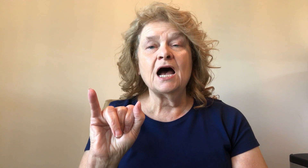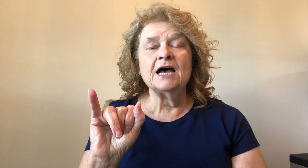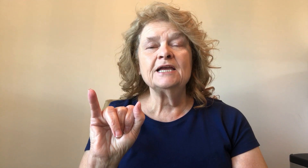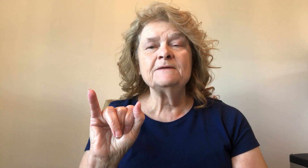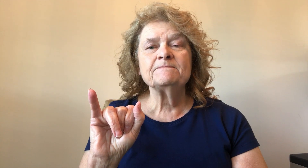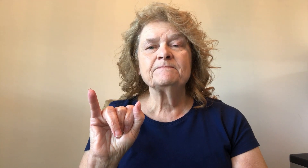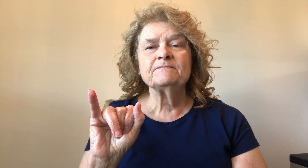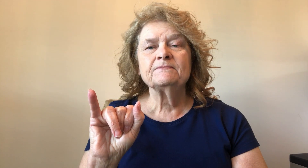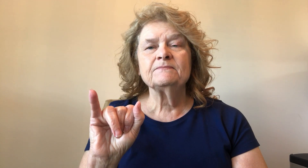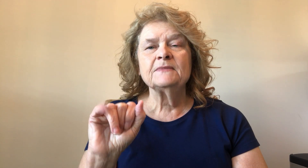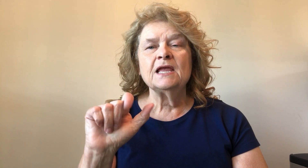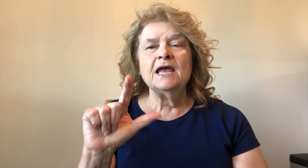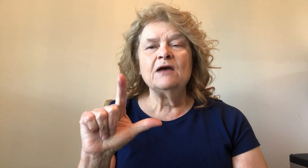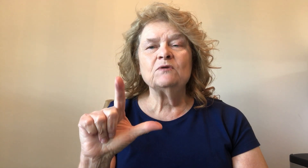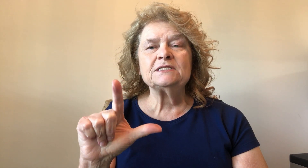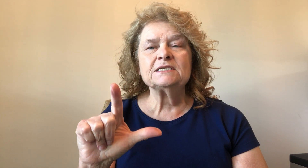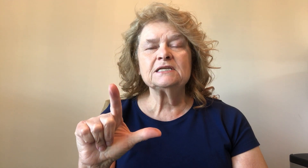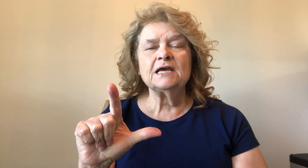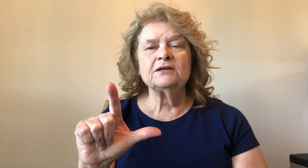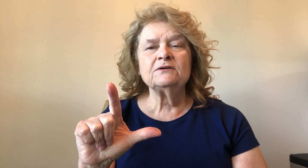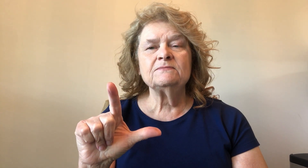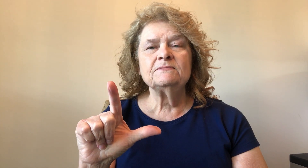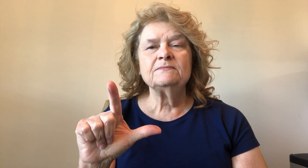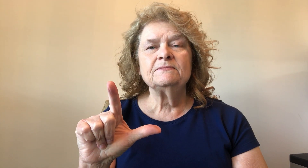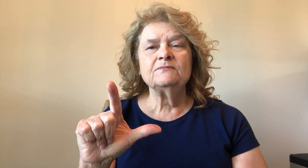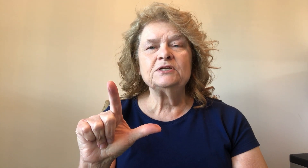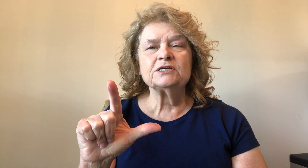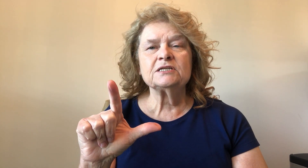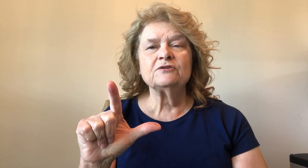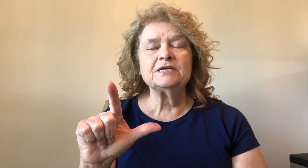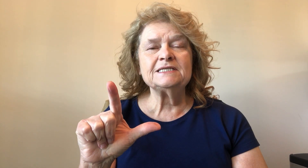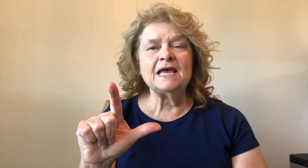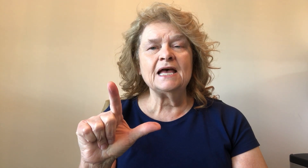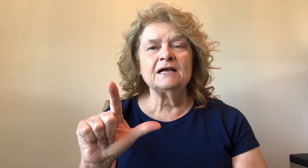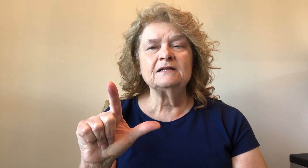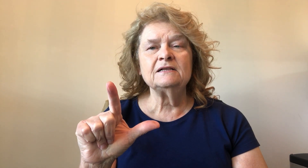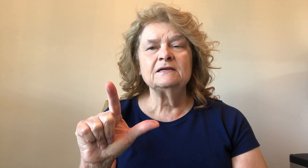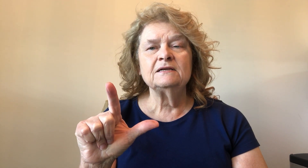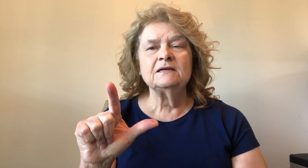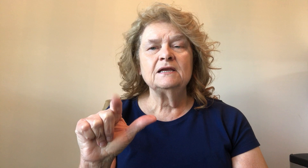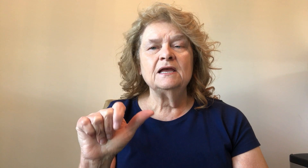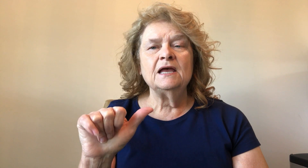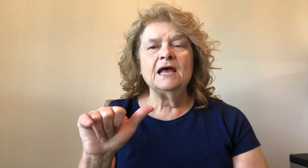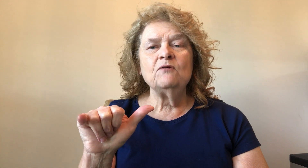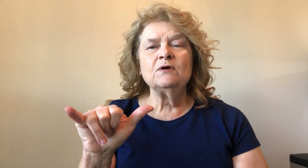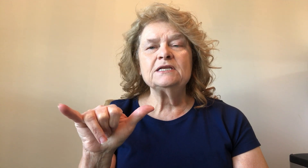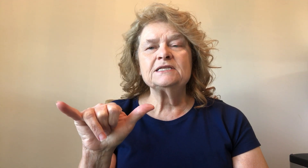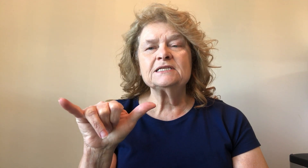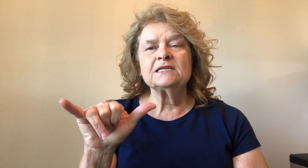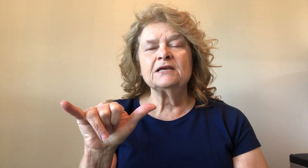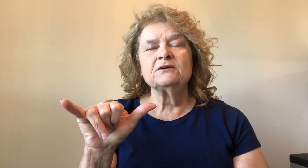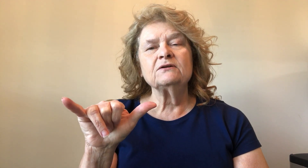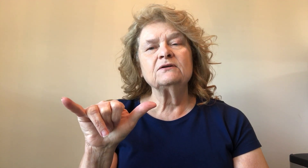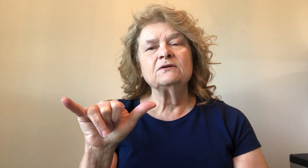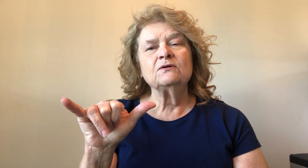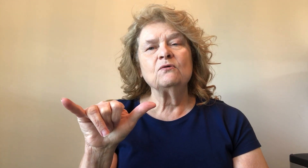I. And what's this letter? We just learned is L. And what is this letter?